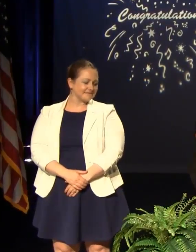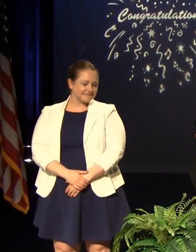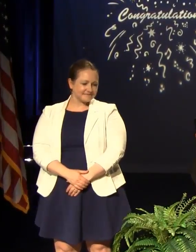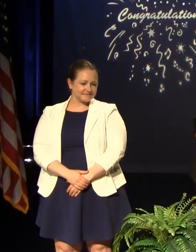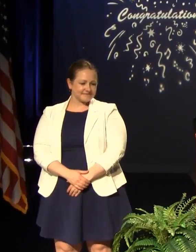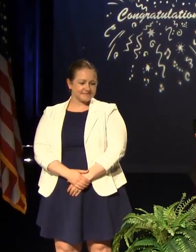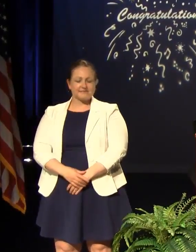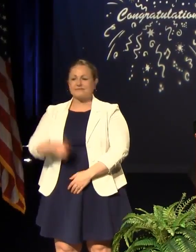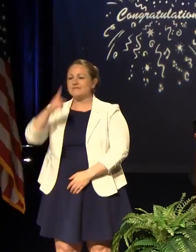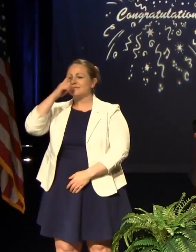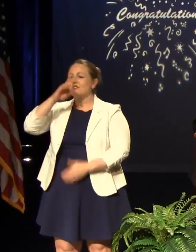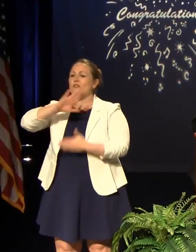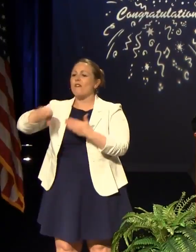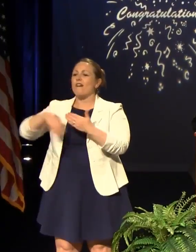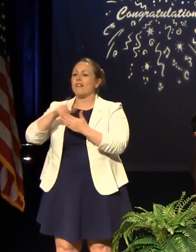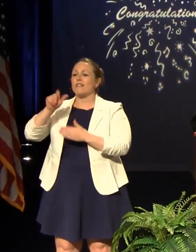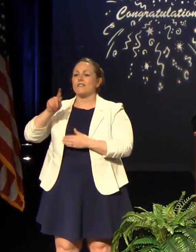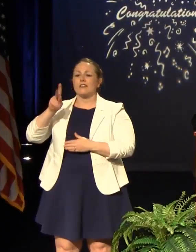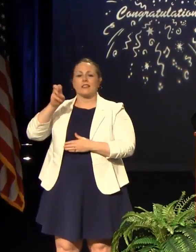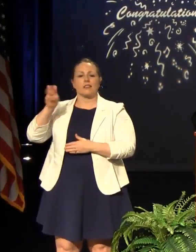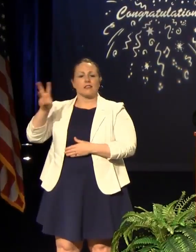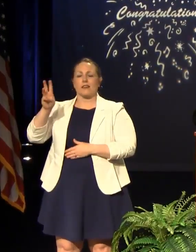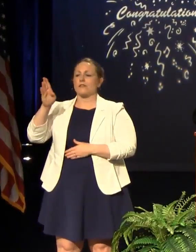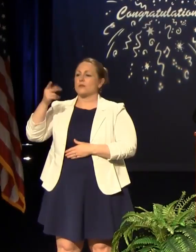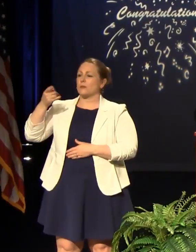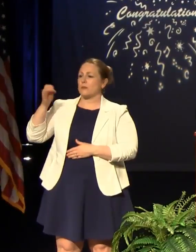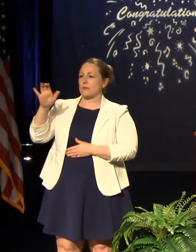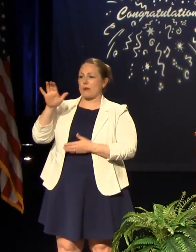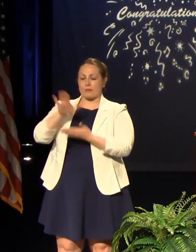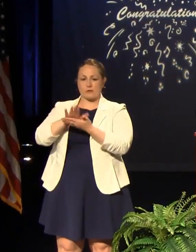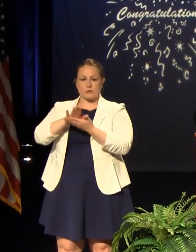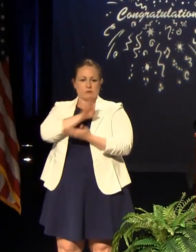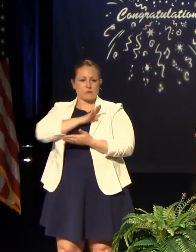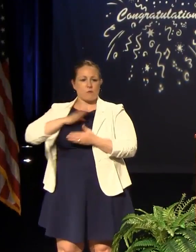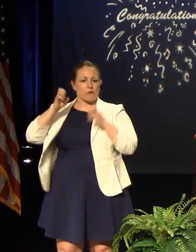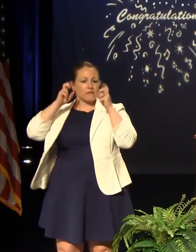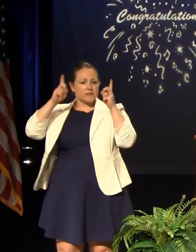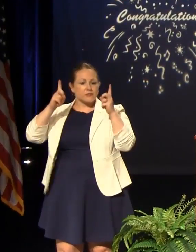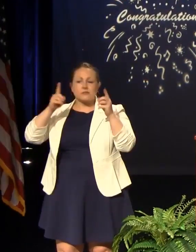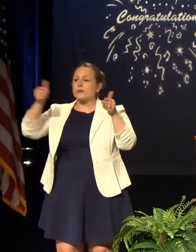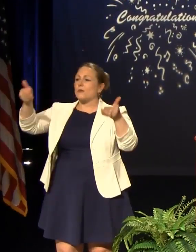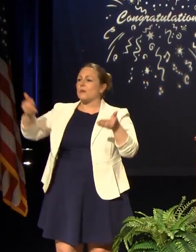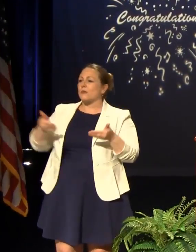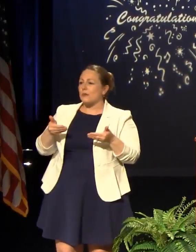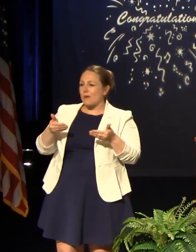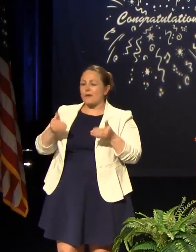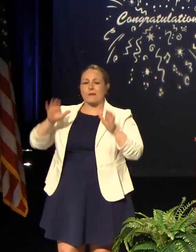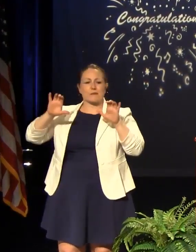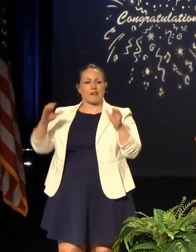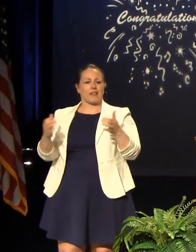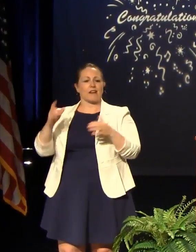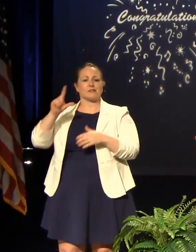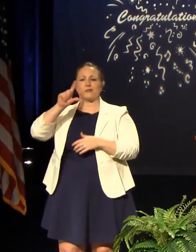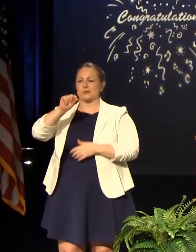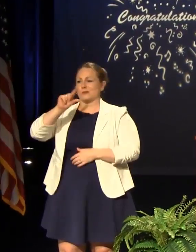On behalf of the Lakeview Public Schools Board of Education, I'd like to welcome all to today's Class of